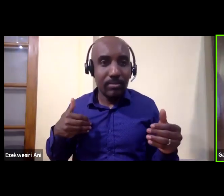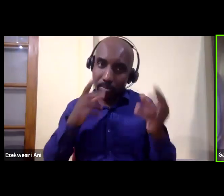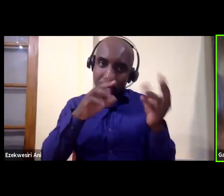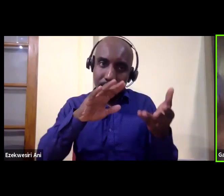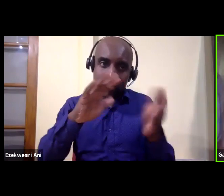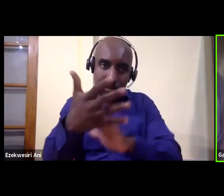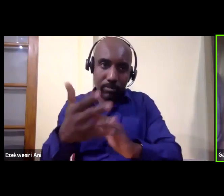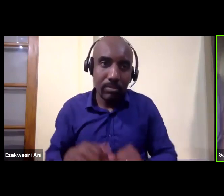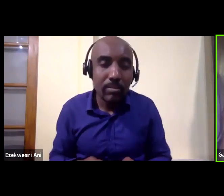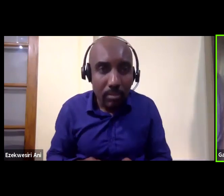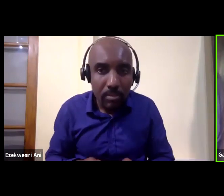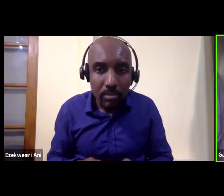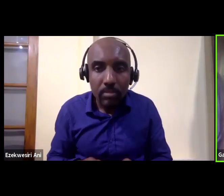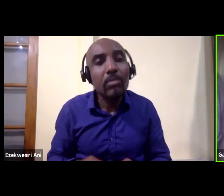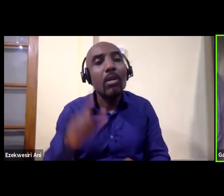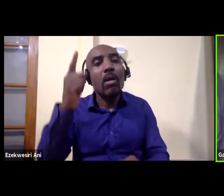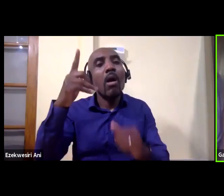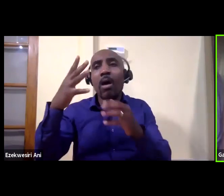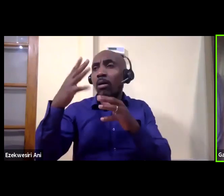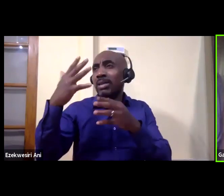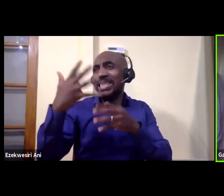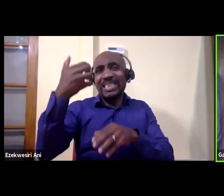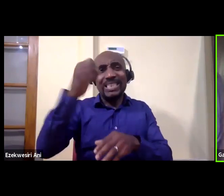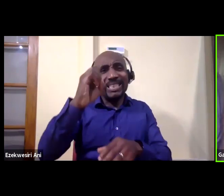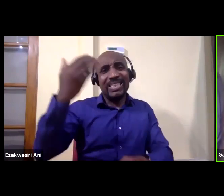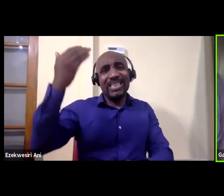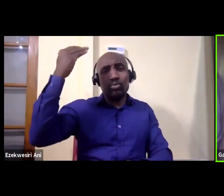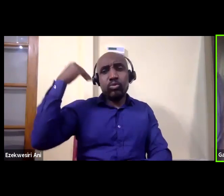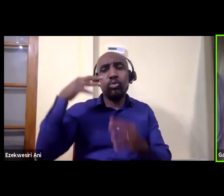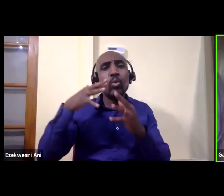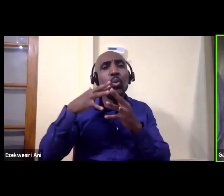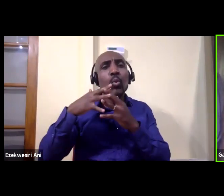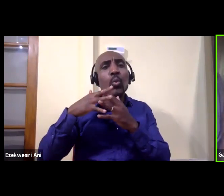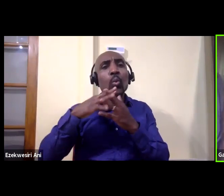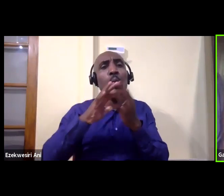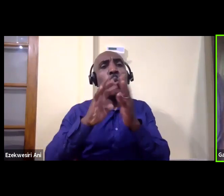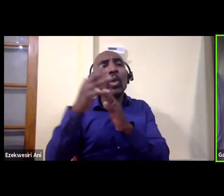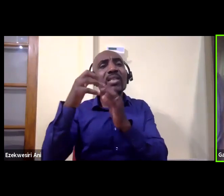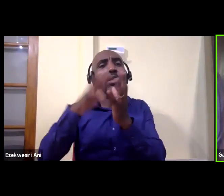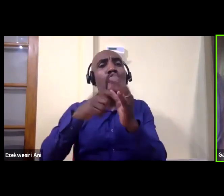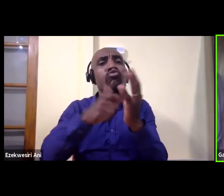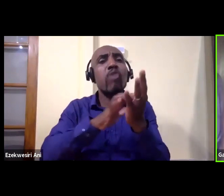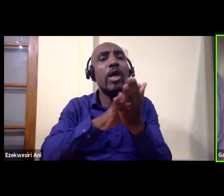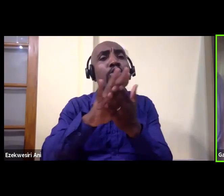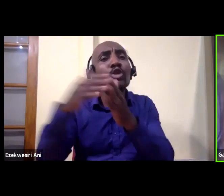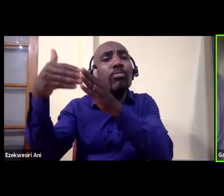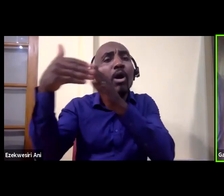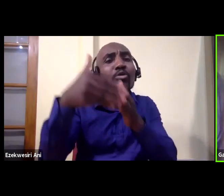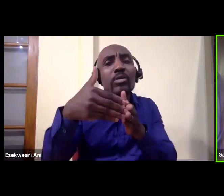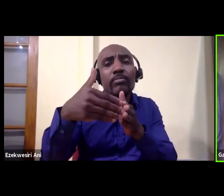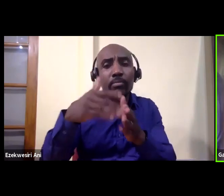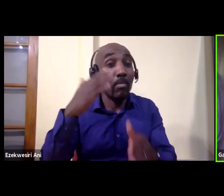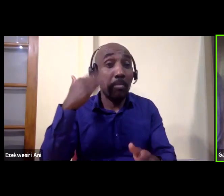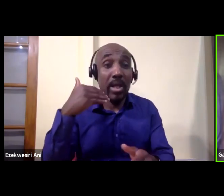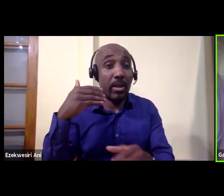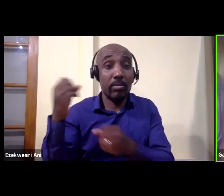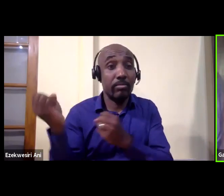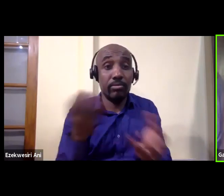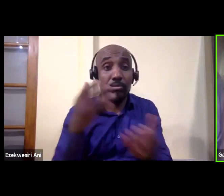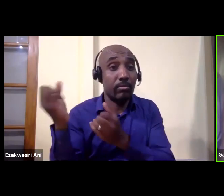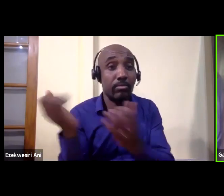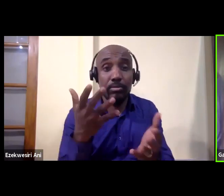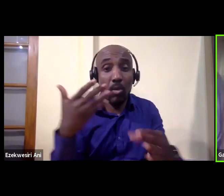that Windrush docked in the year that the NHS was created. They have needed us ever